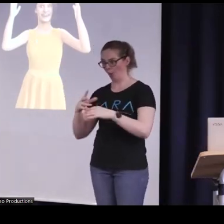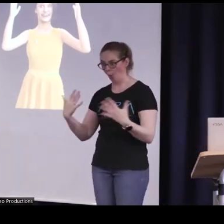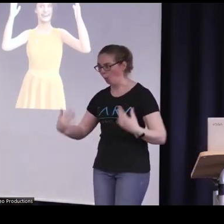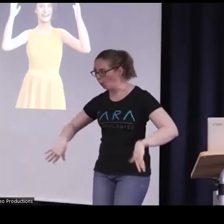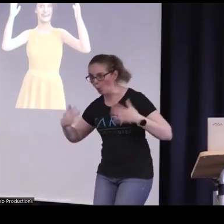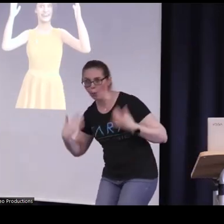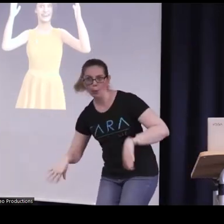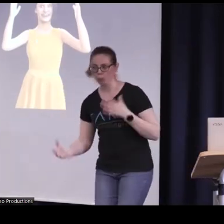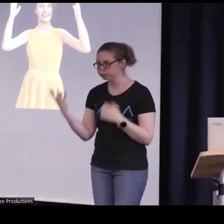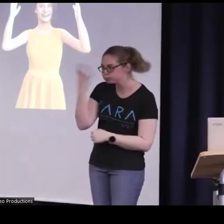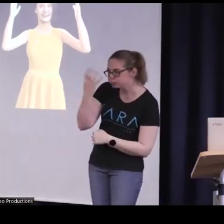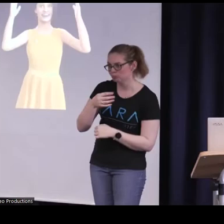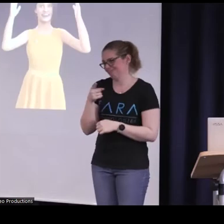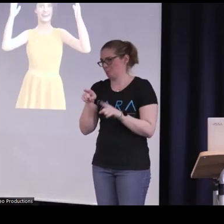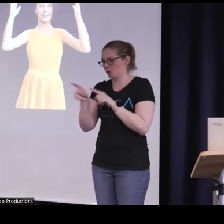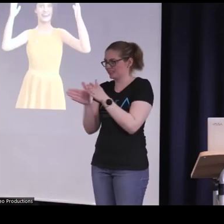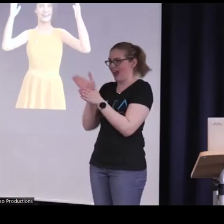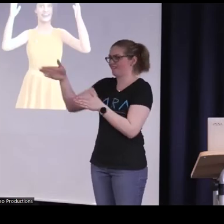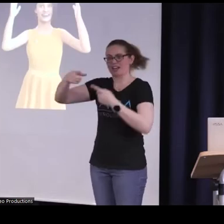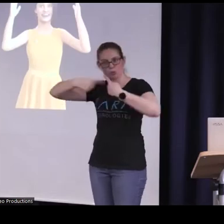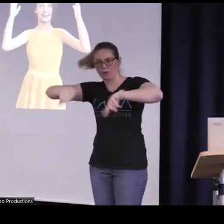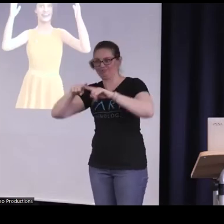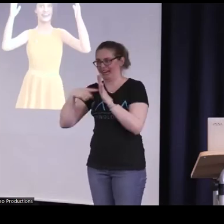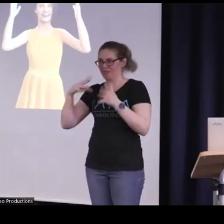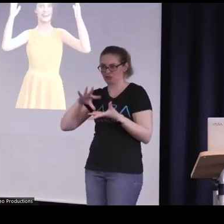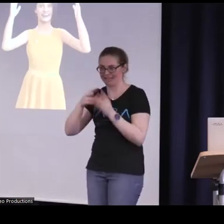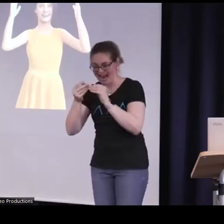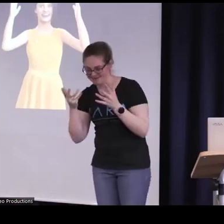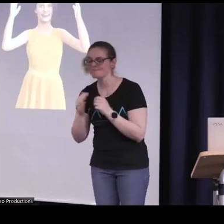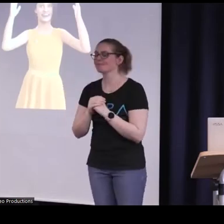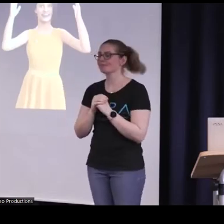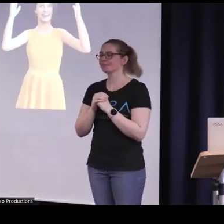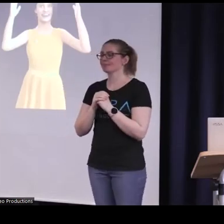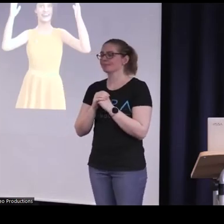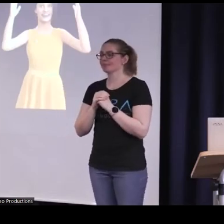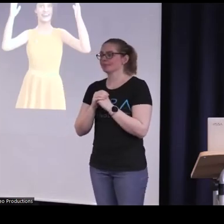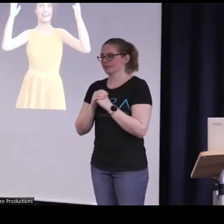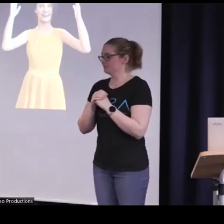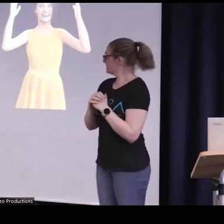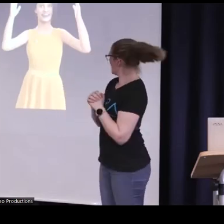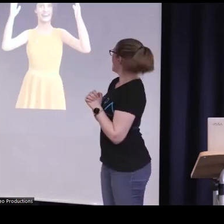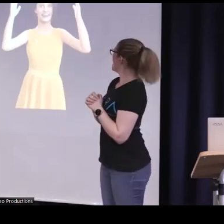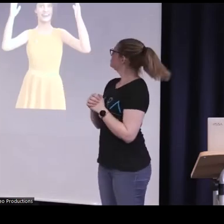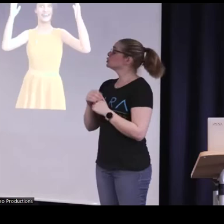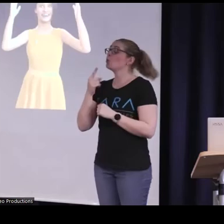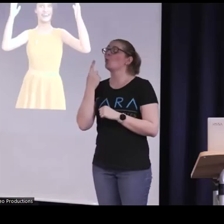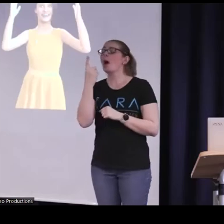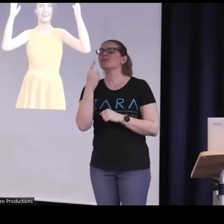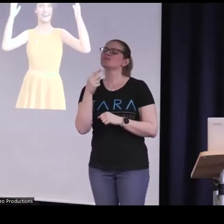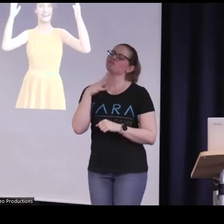At this point in time, it was quite groundbreaking. It was the most advanced thing that we had